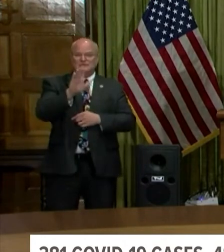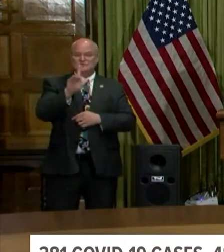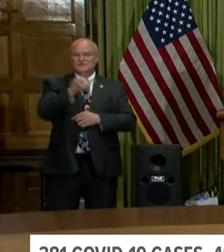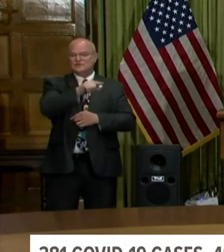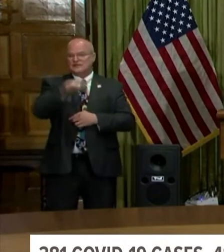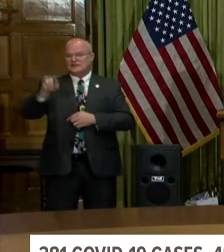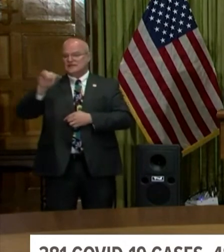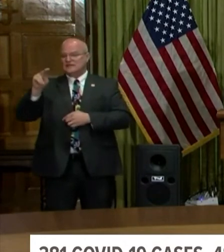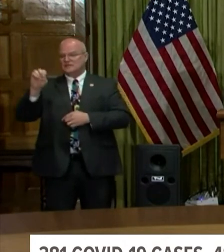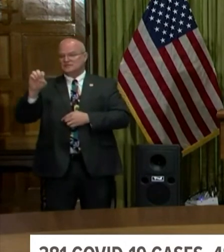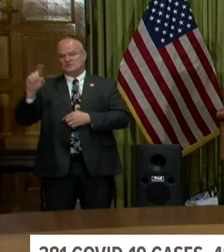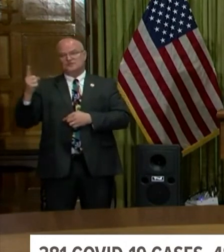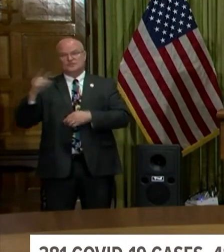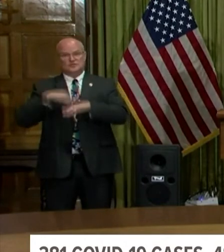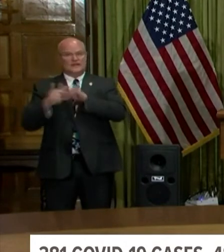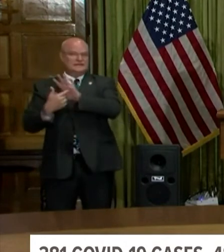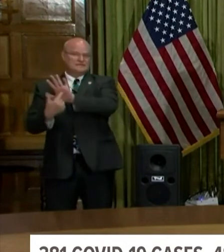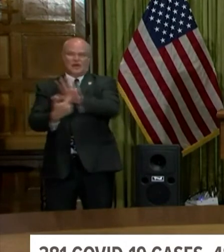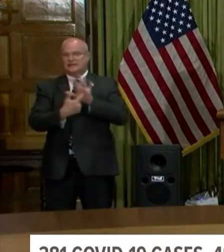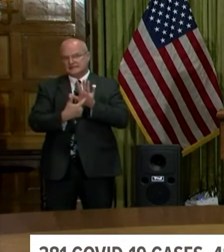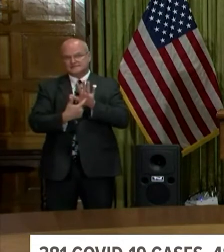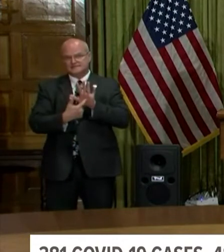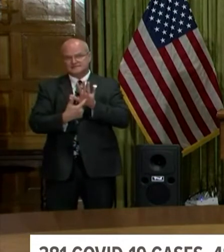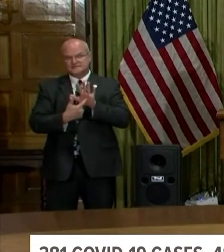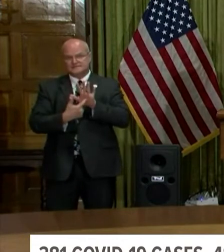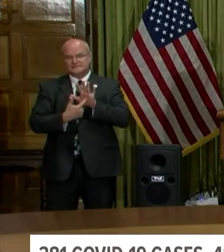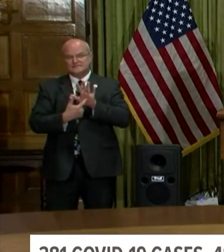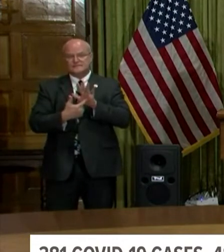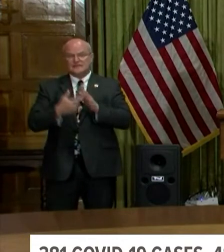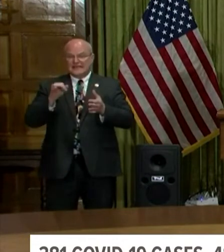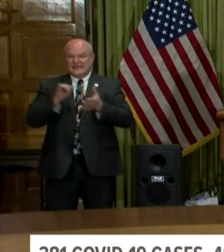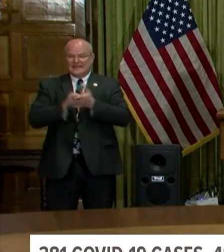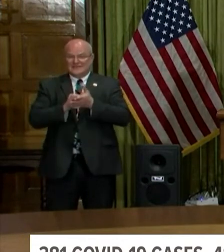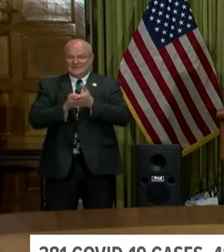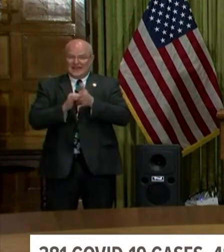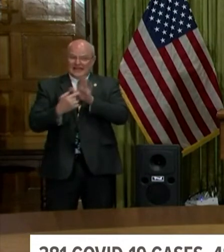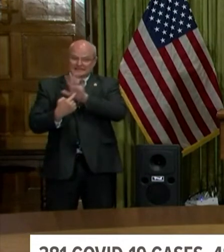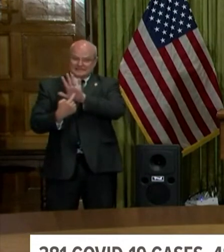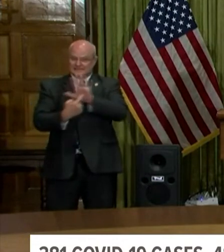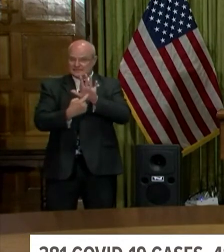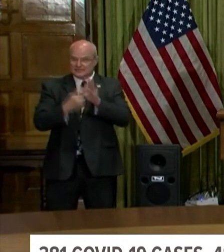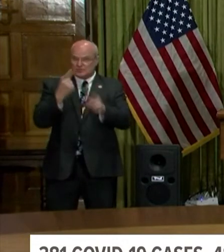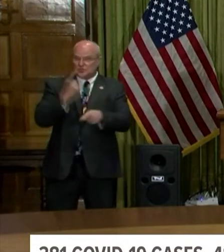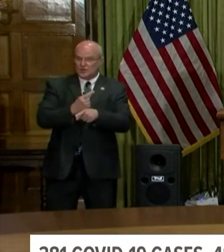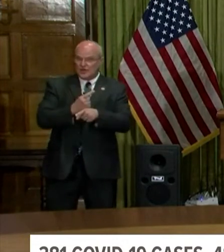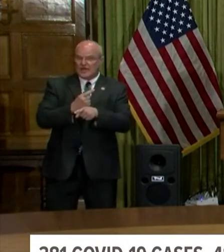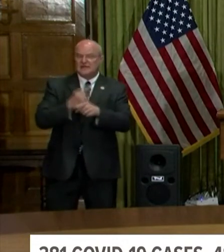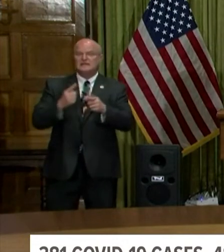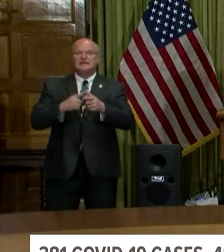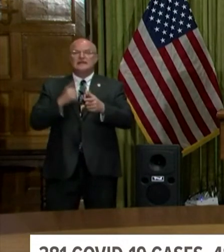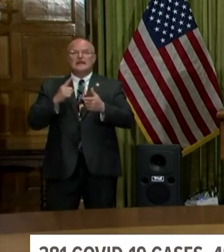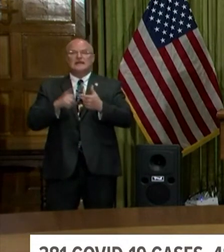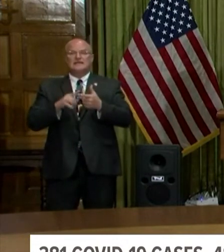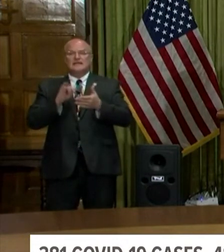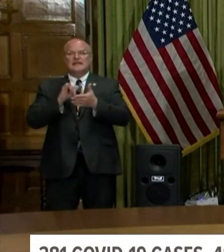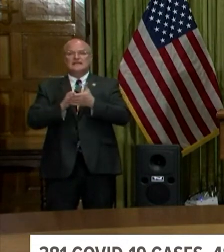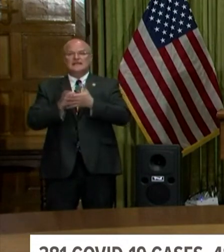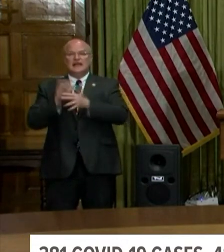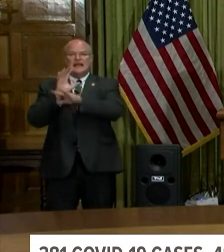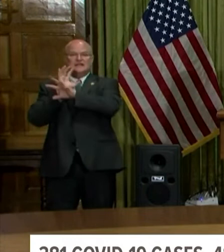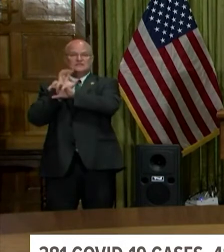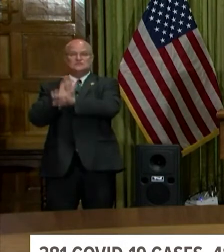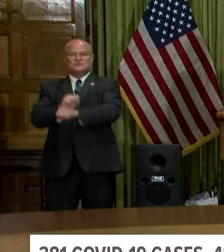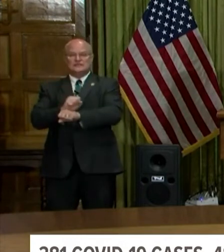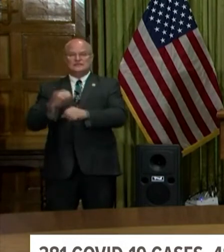to June 1st on this modeling. And if that modeling is correct, then that trend line will